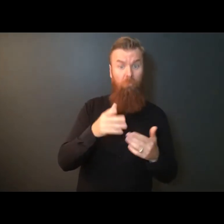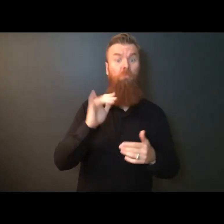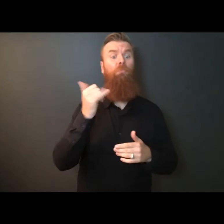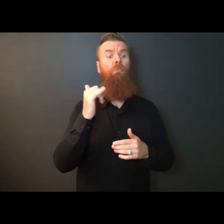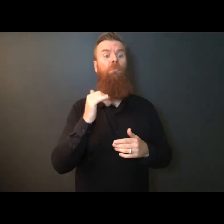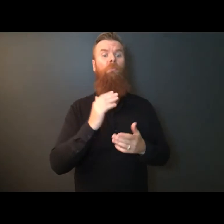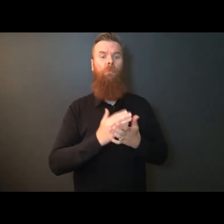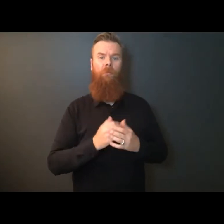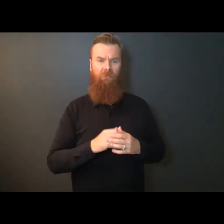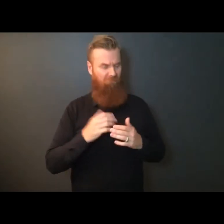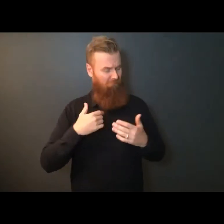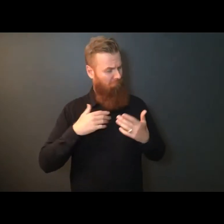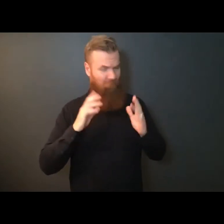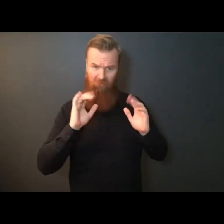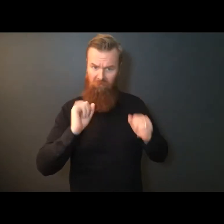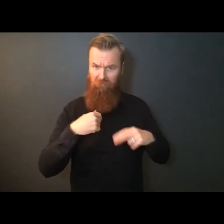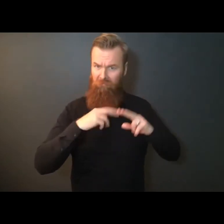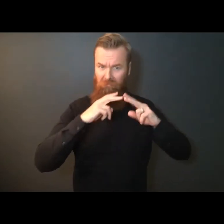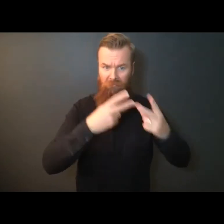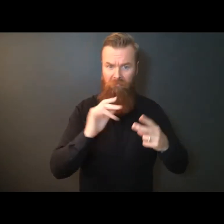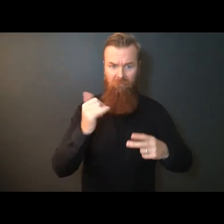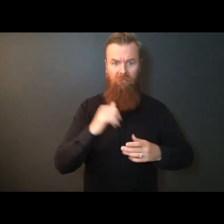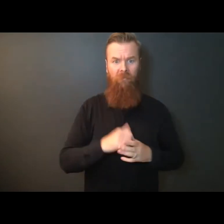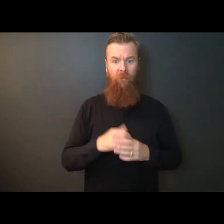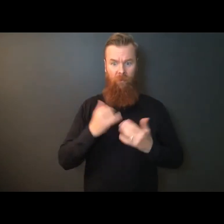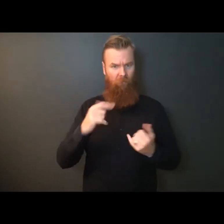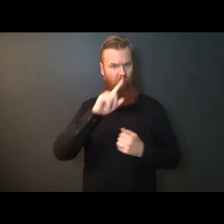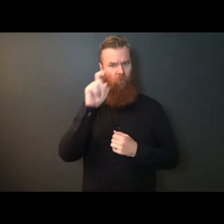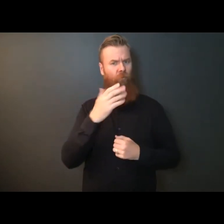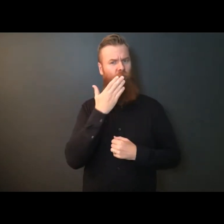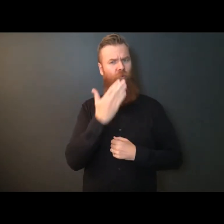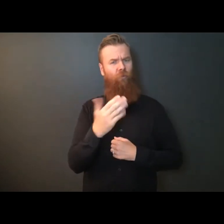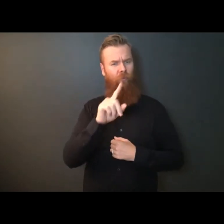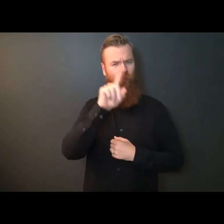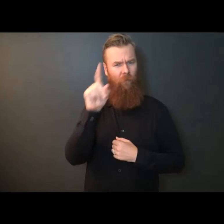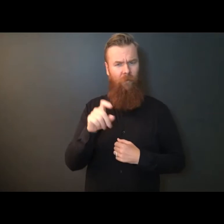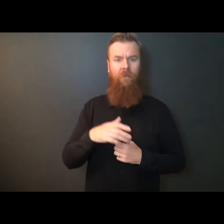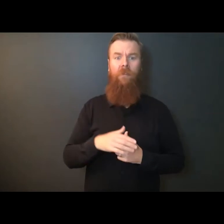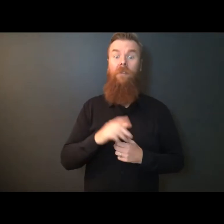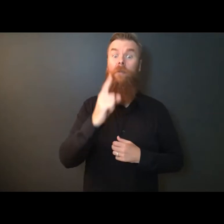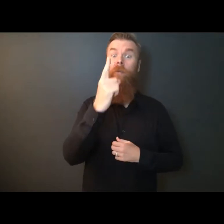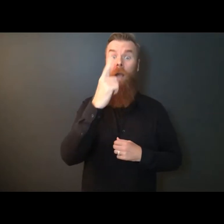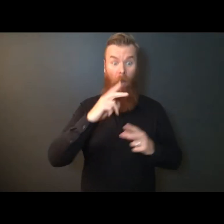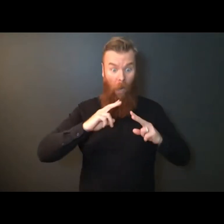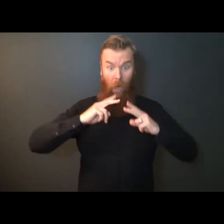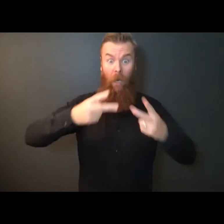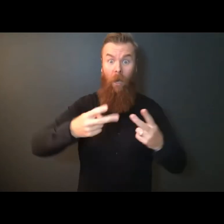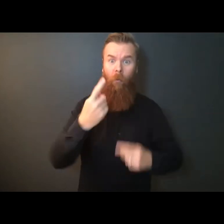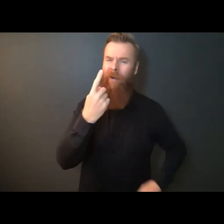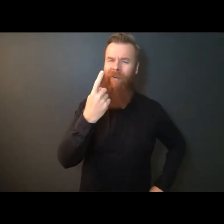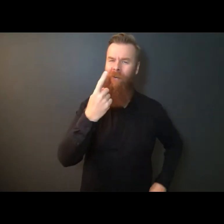great question. There's probably no one answer to it. I can speak from our experience